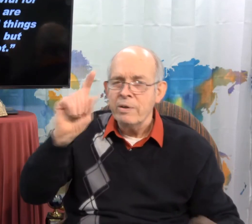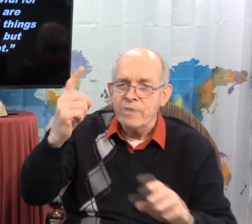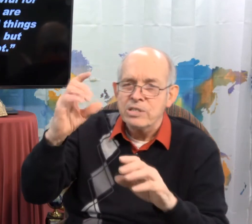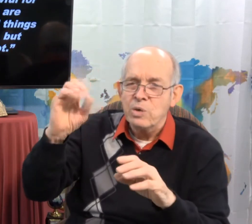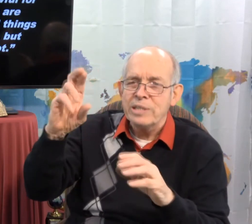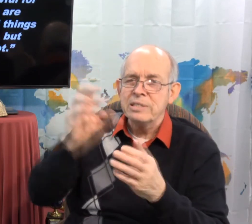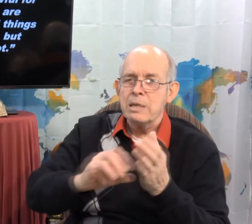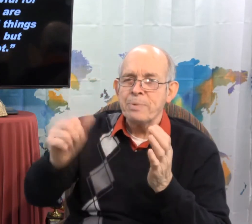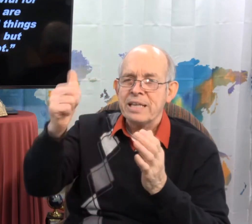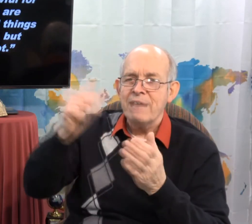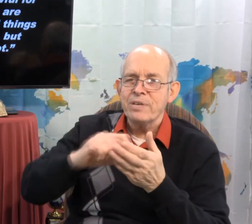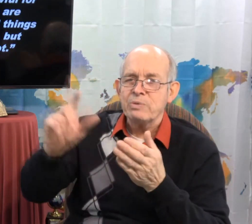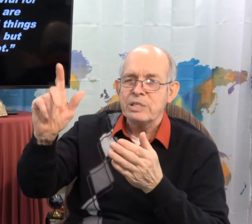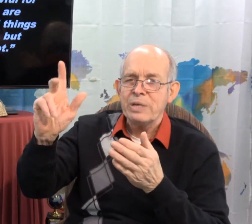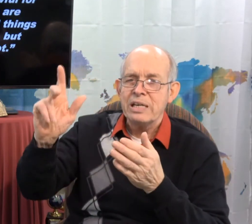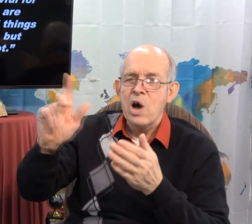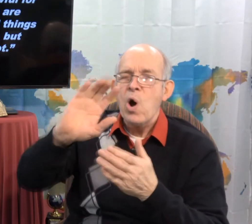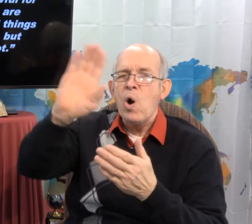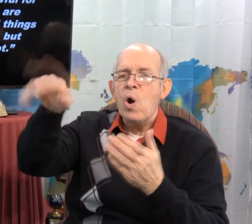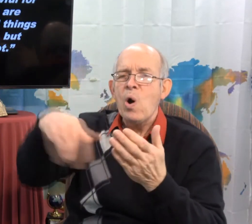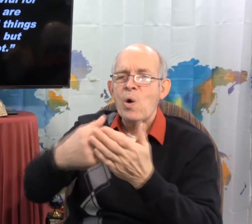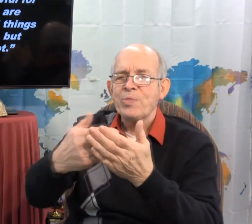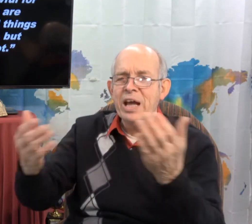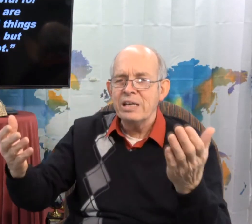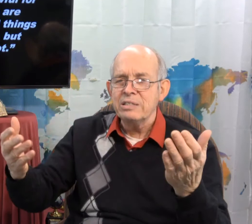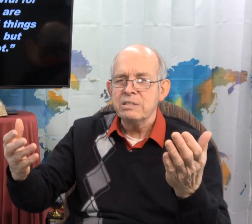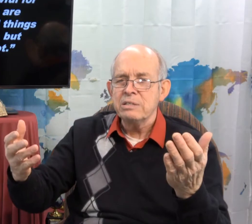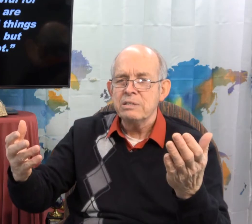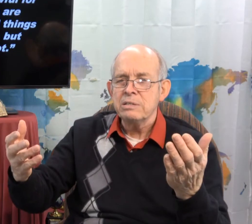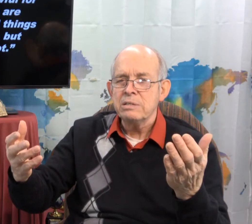First Corinthians chapter 10, verse 15. All things